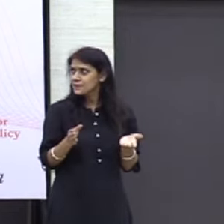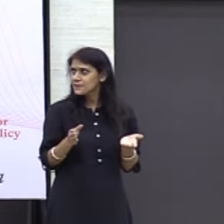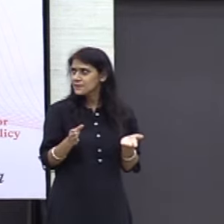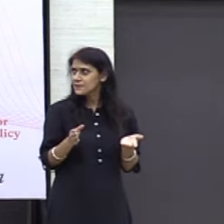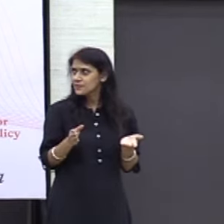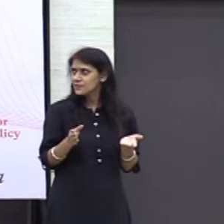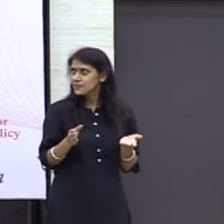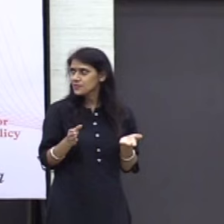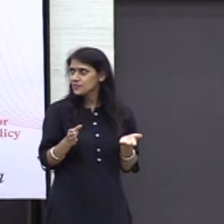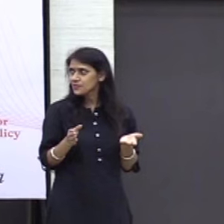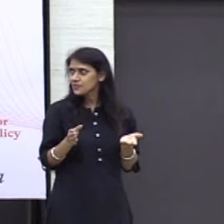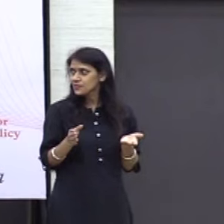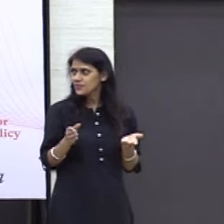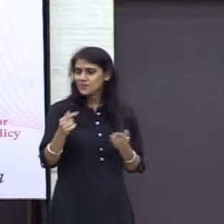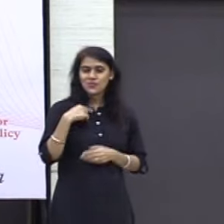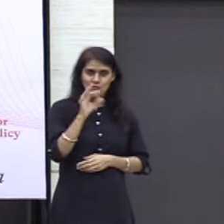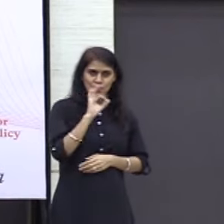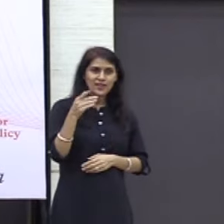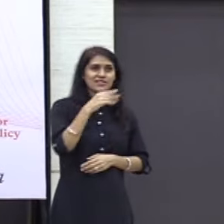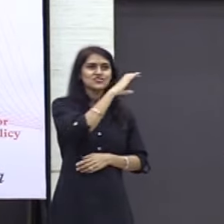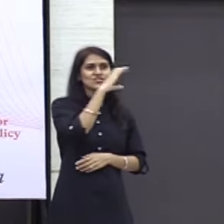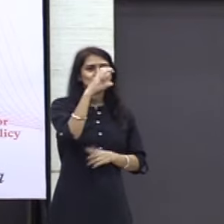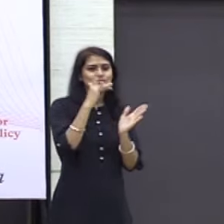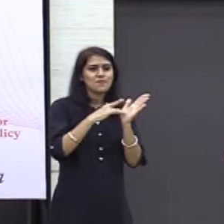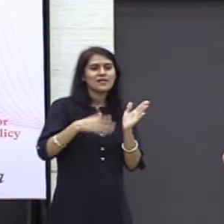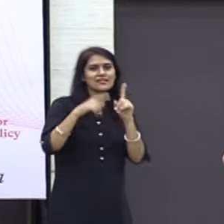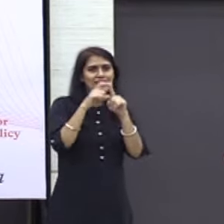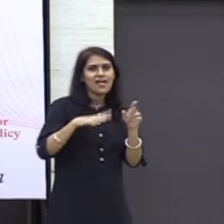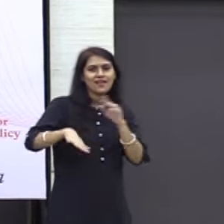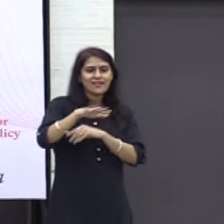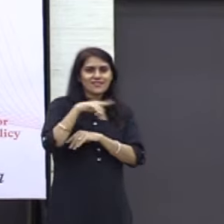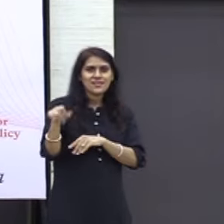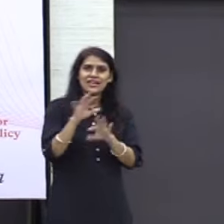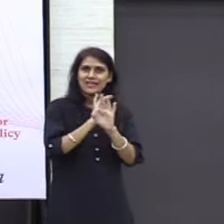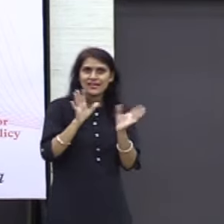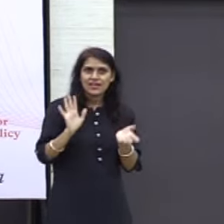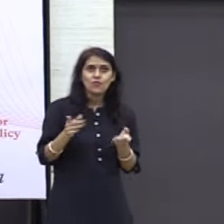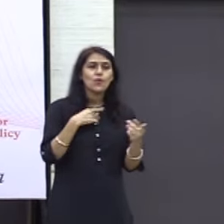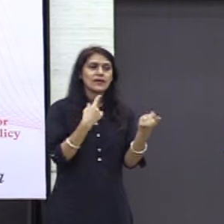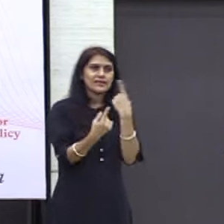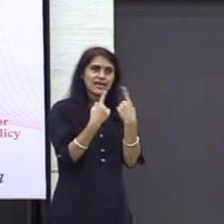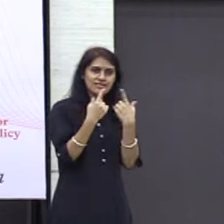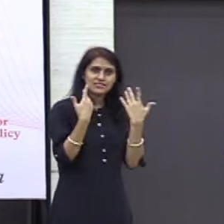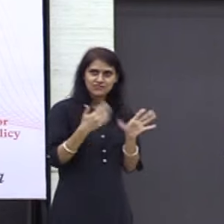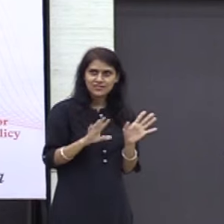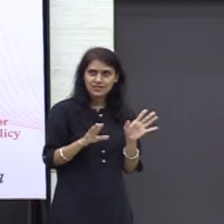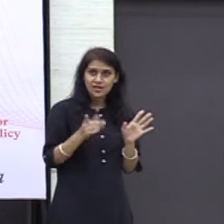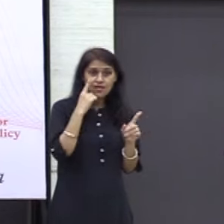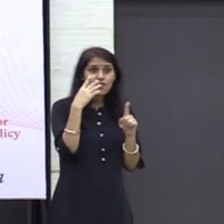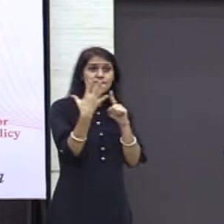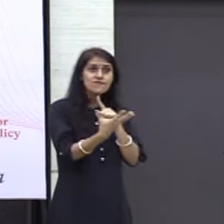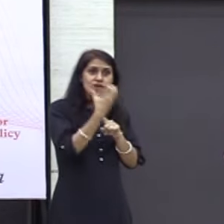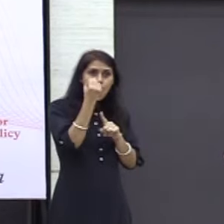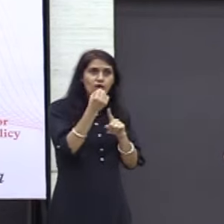in my old constituency of Chandni Chowk with the MCD. And we tested it. I could figure out on